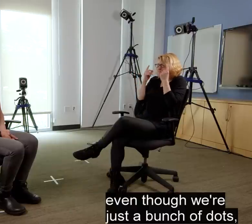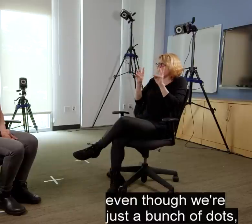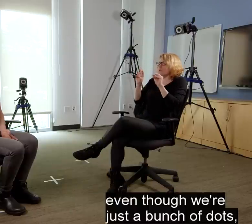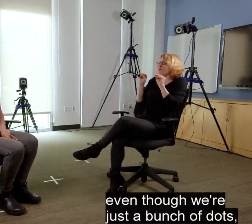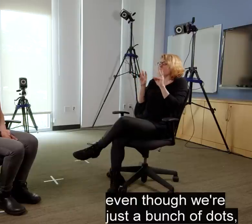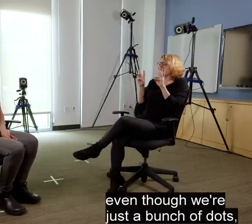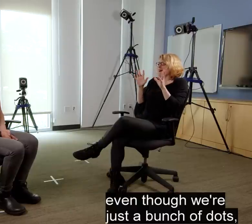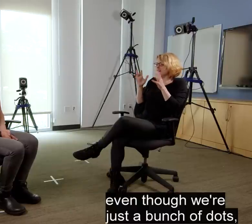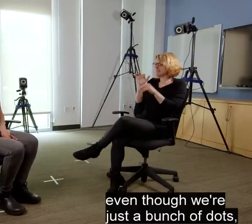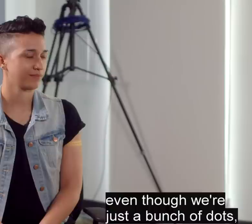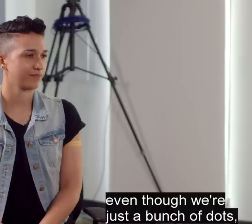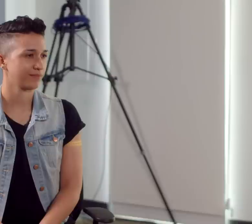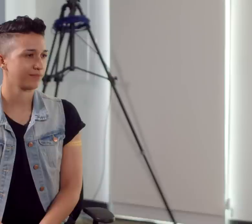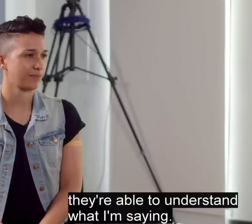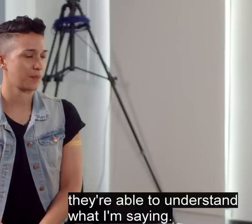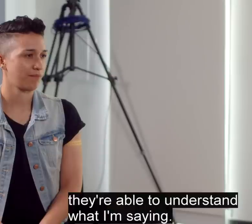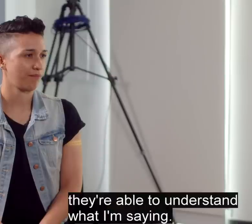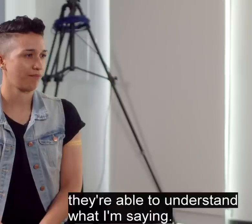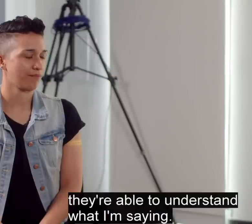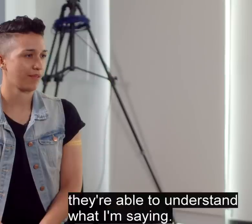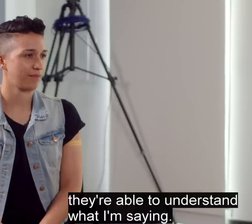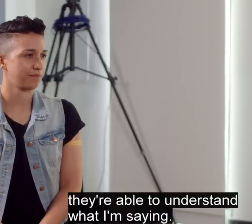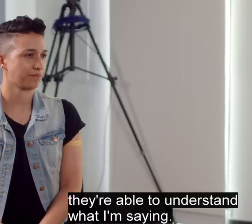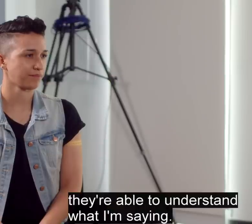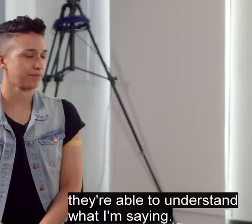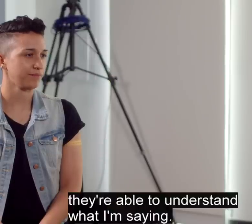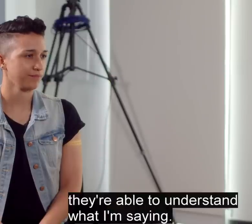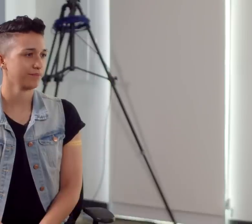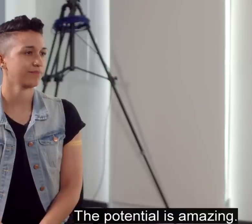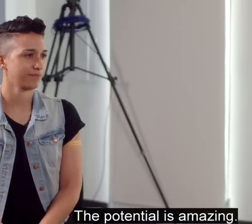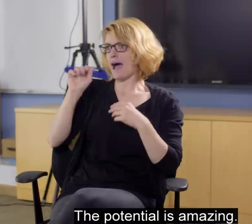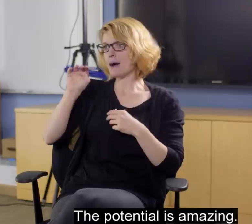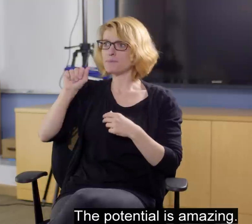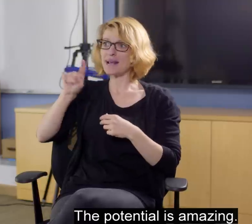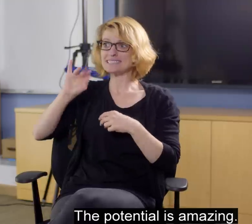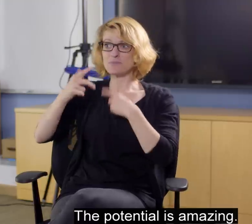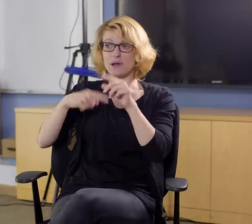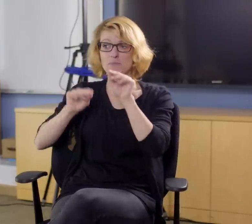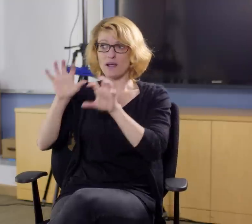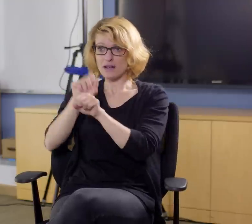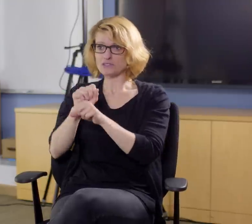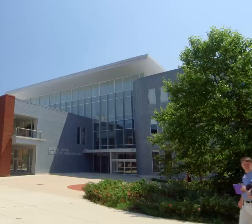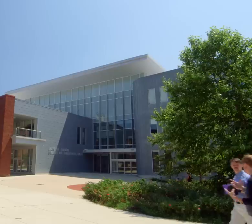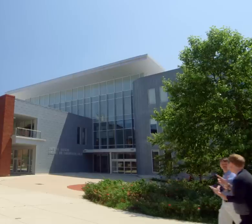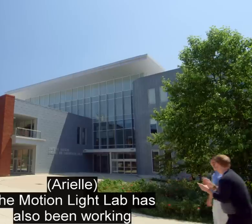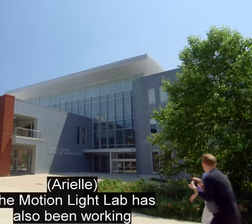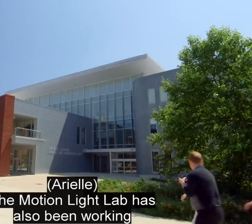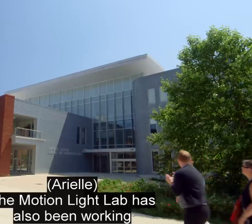Even though we're just a bunch of dots, they're able to understand what I'm saying. The potential is amazing.